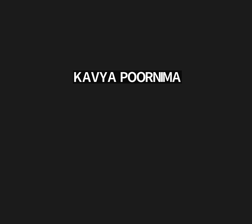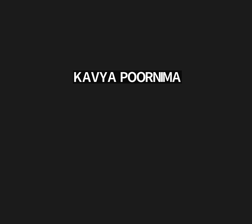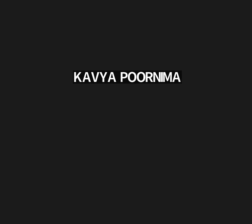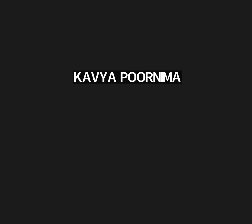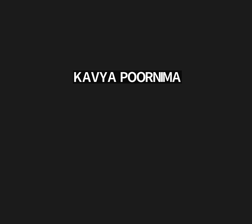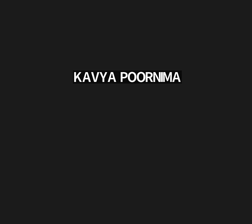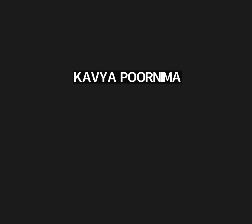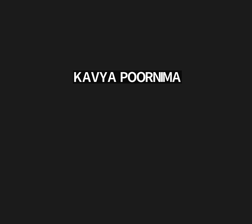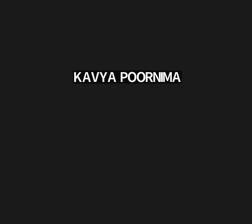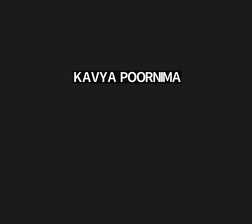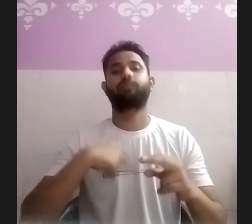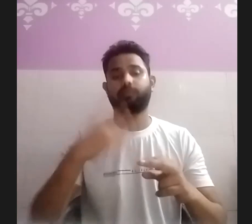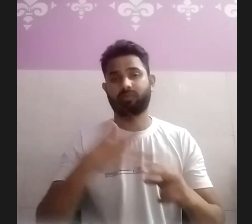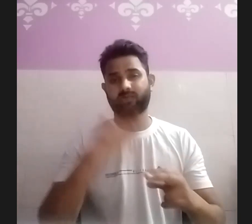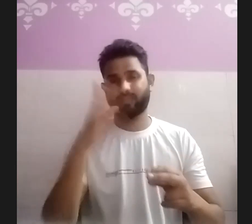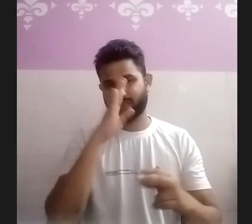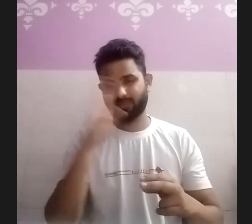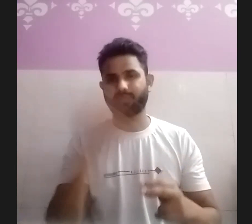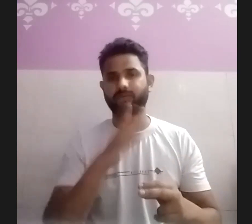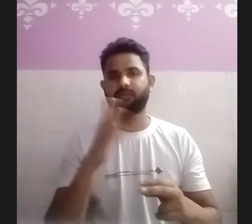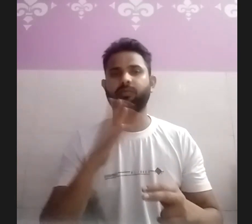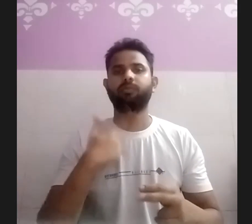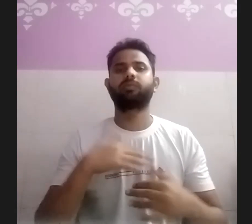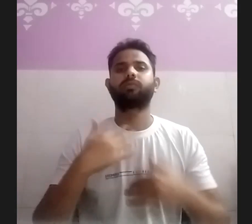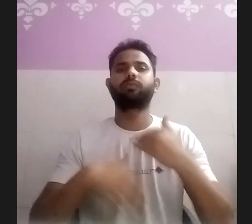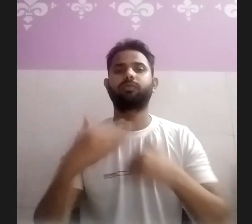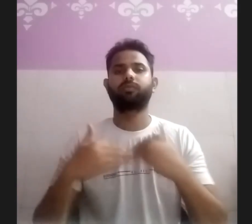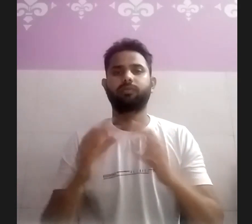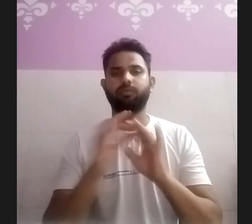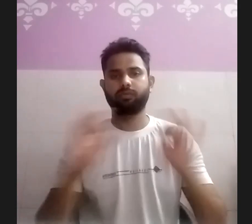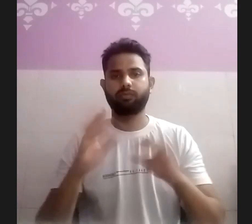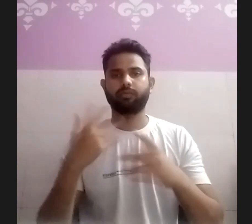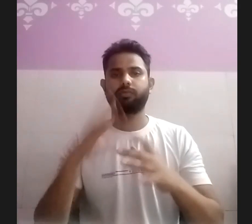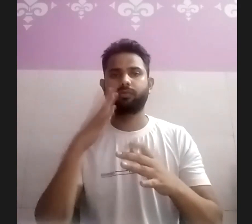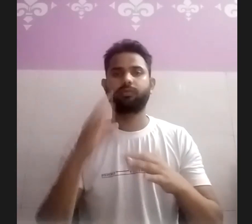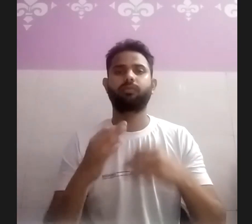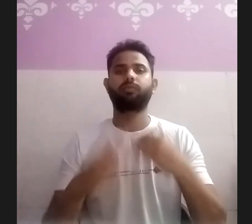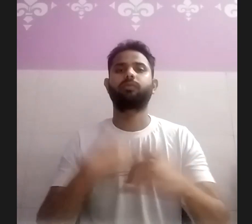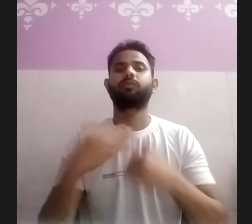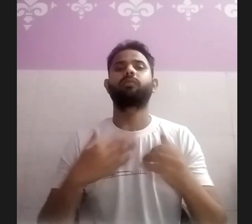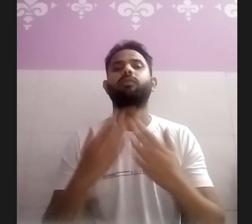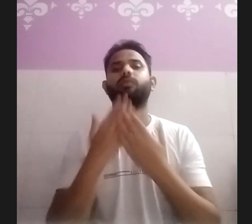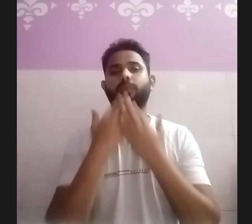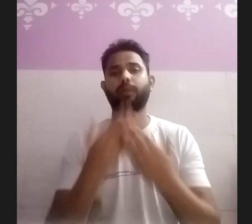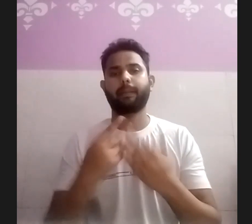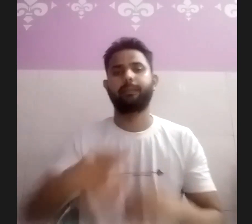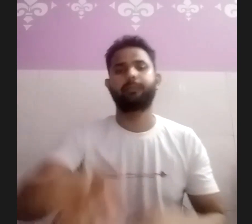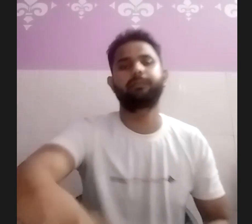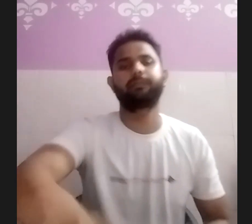As I have faced few issues while accessing banks and railway stations recently, so